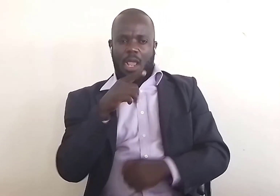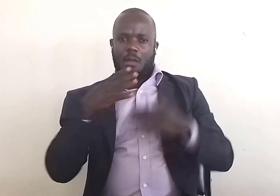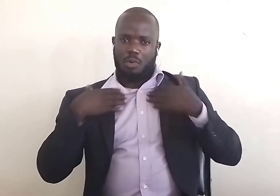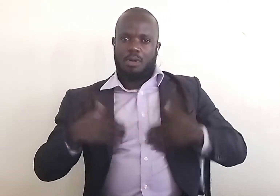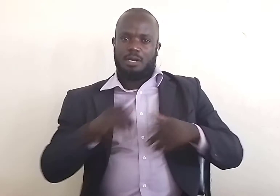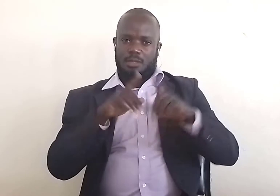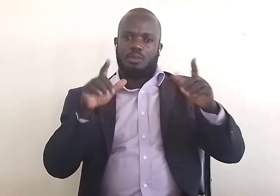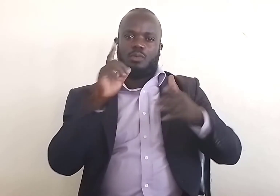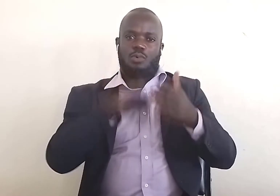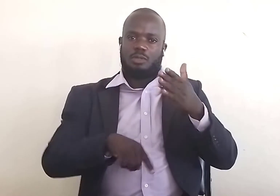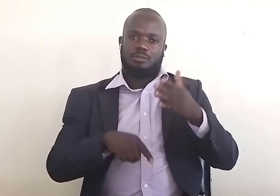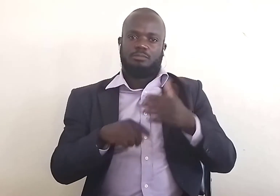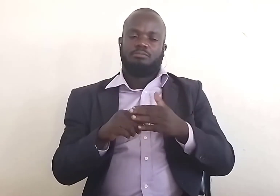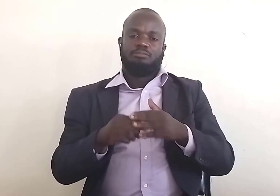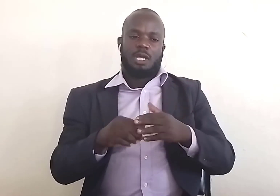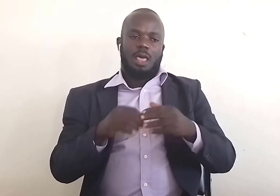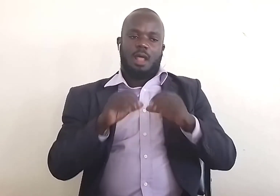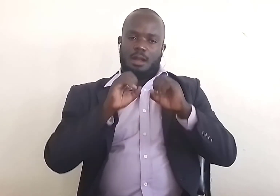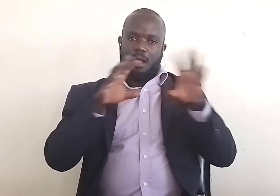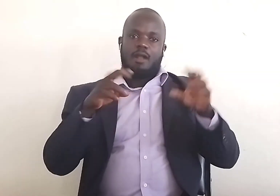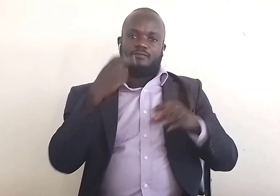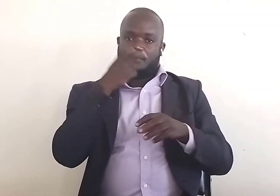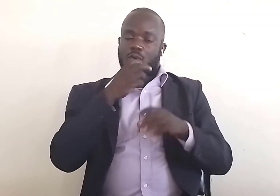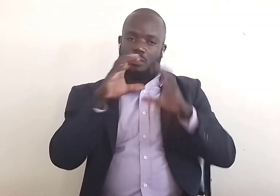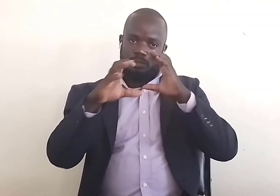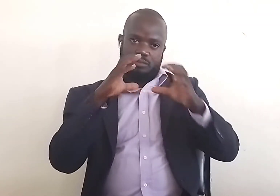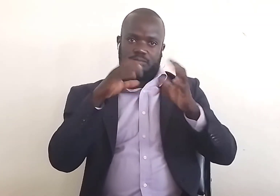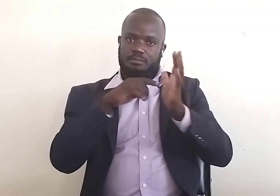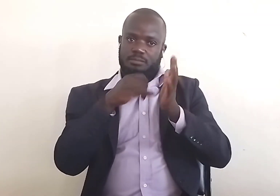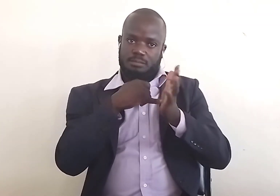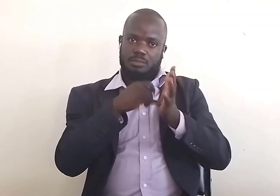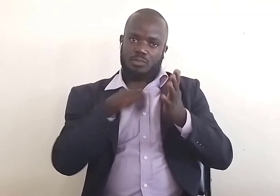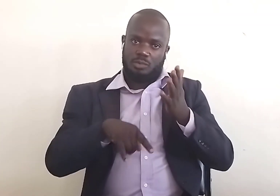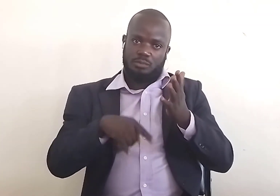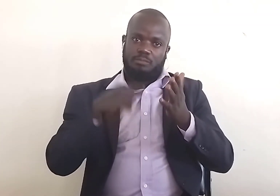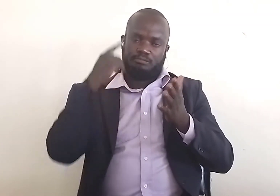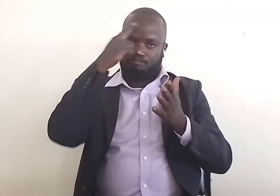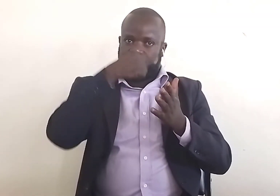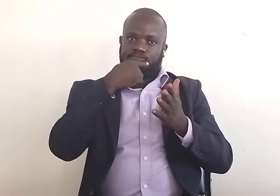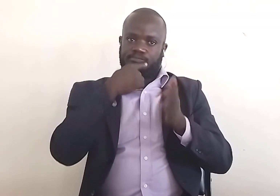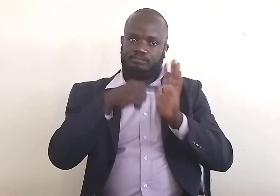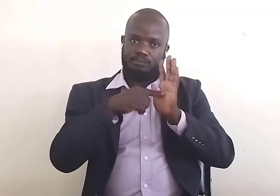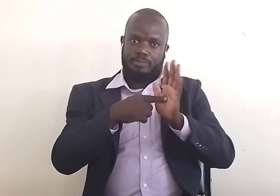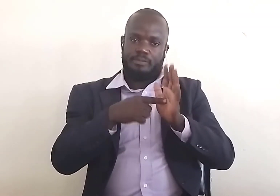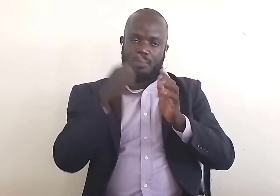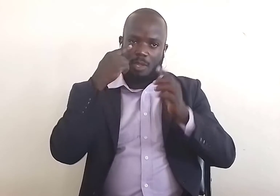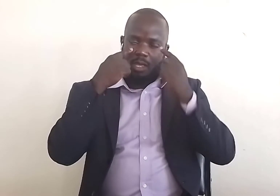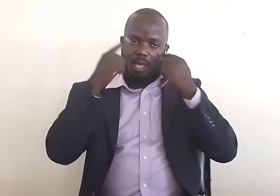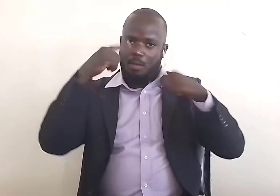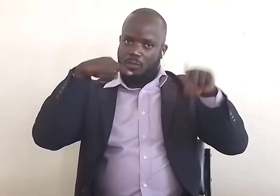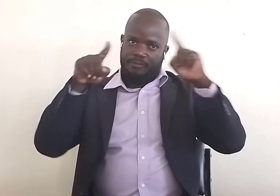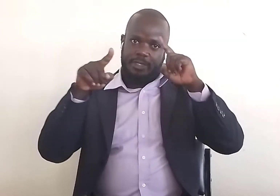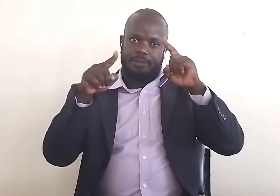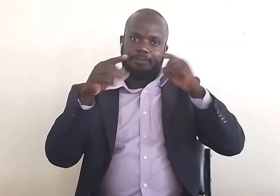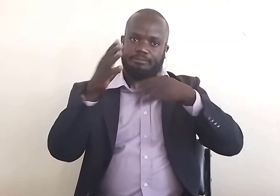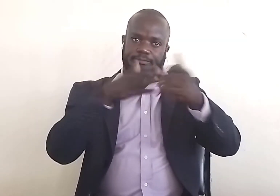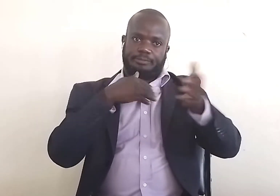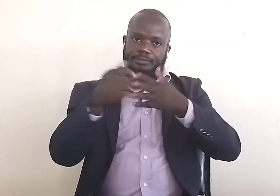a form of nonverbal communication consisting of facial expressions, eye movements, gestures, and posture. Here are a